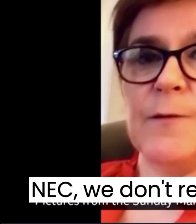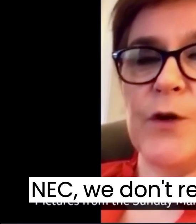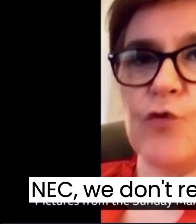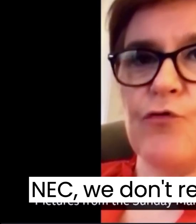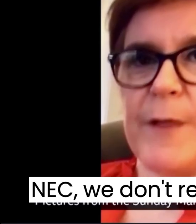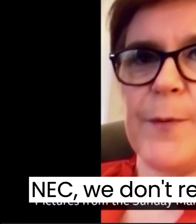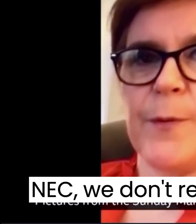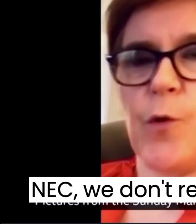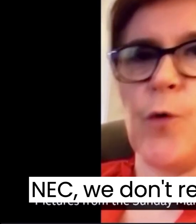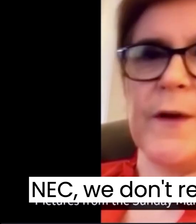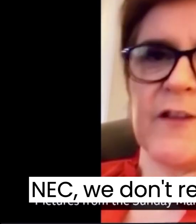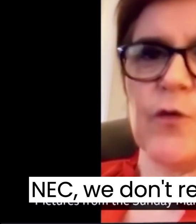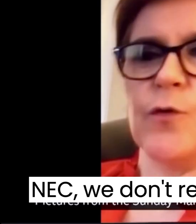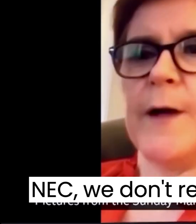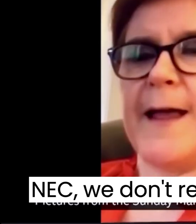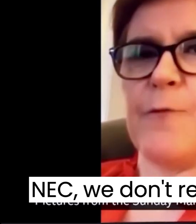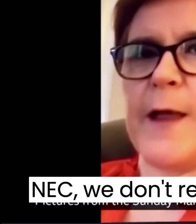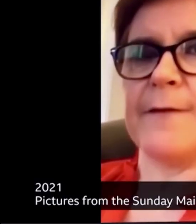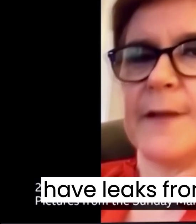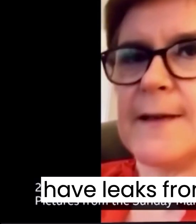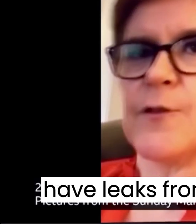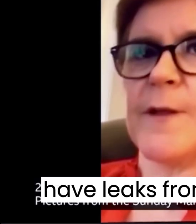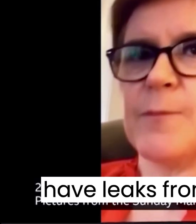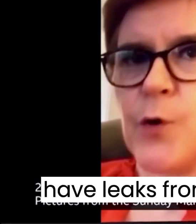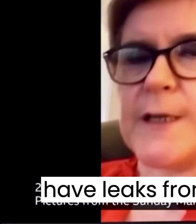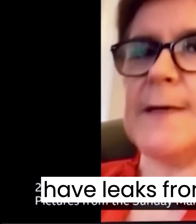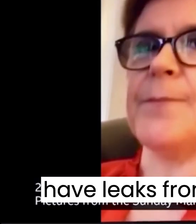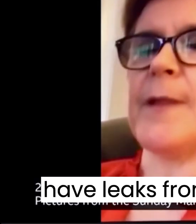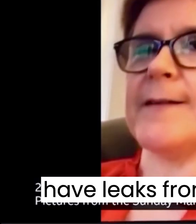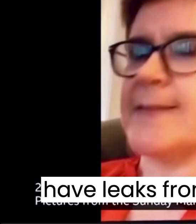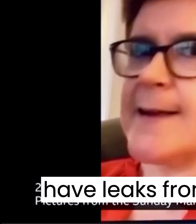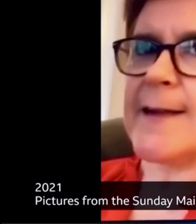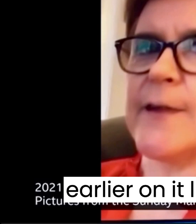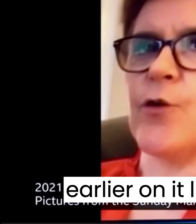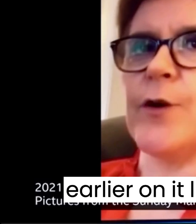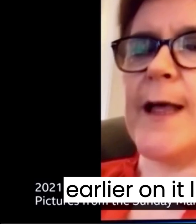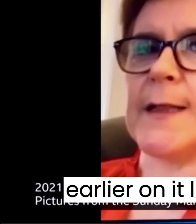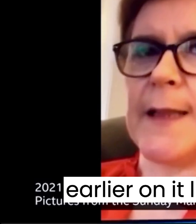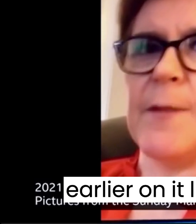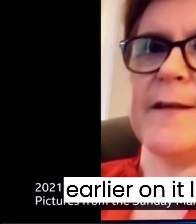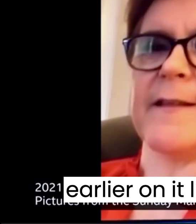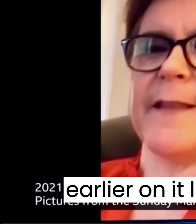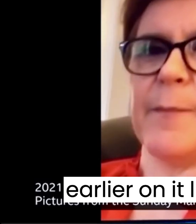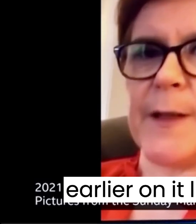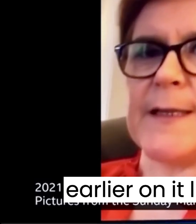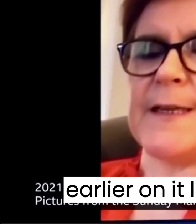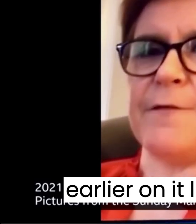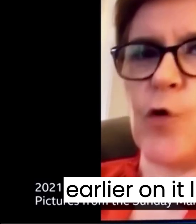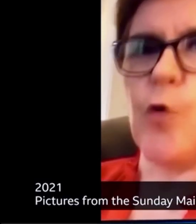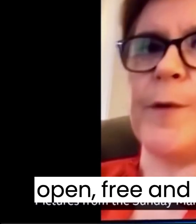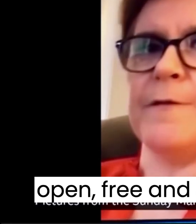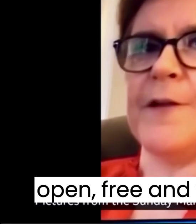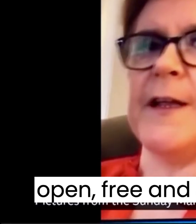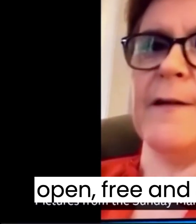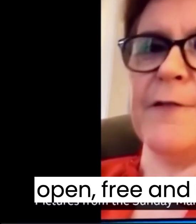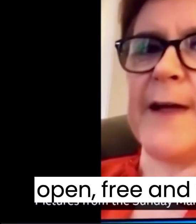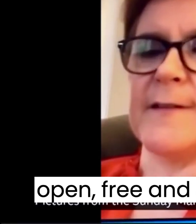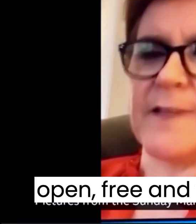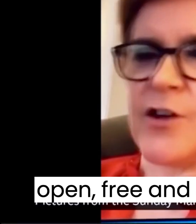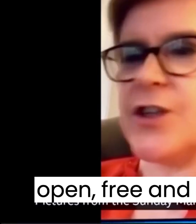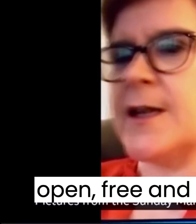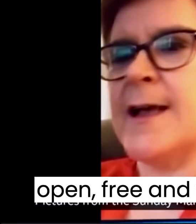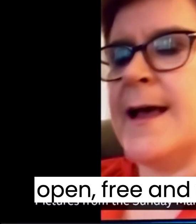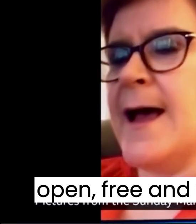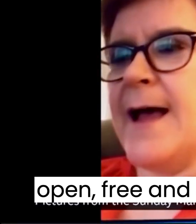NEC. We don't reap what we sow. If we have leaks from this body, as I said earlier on, it limits the ability for open, free and